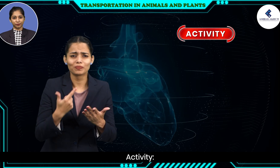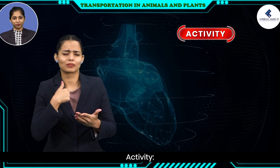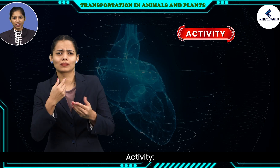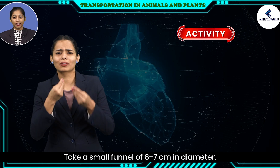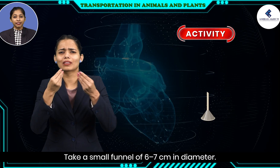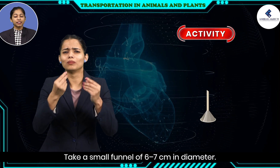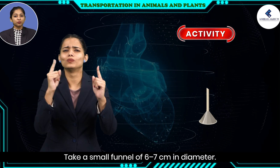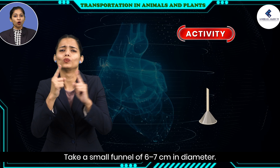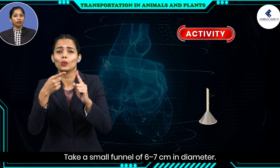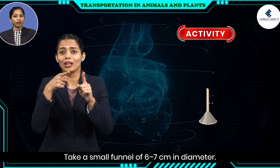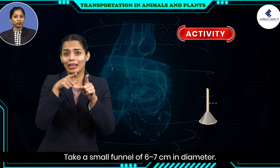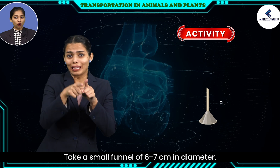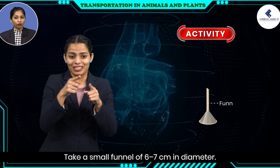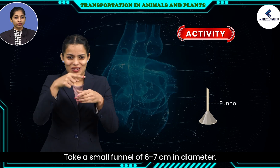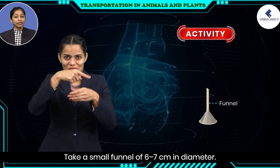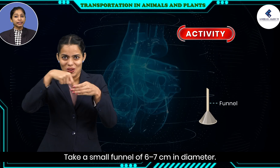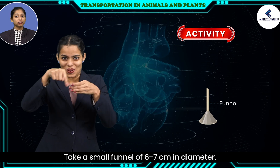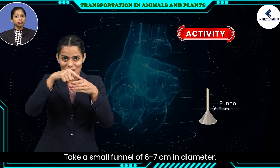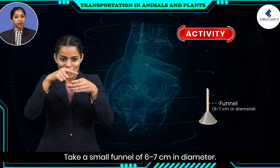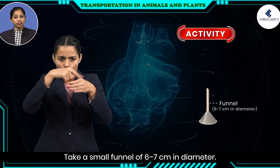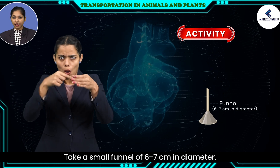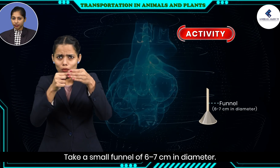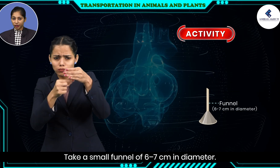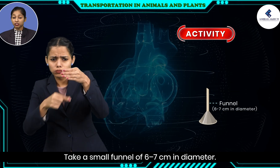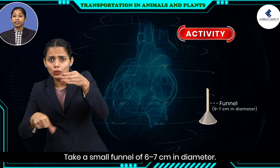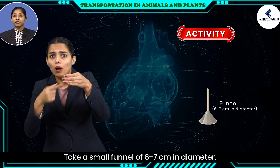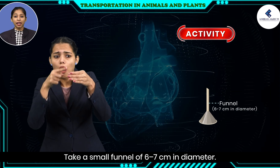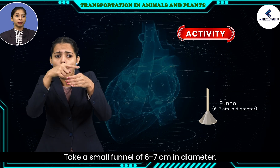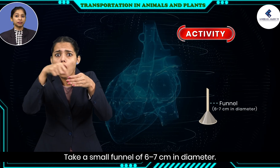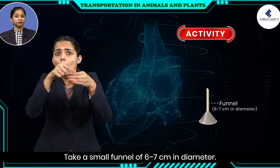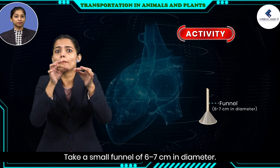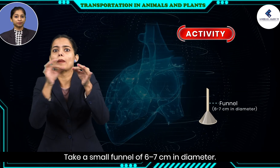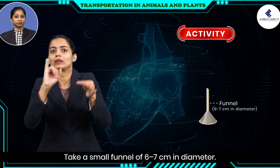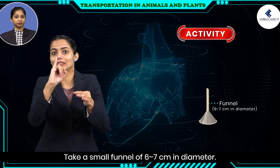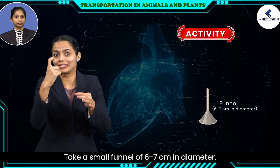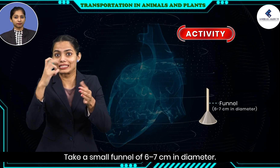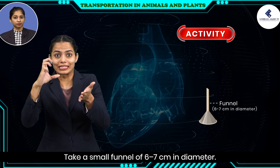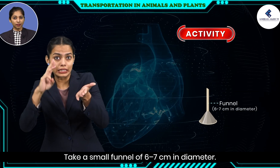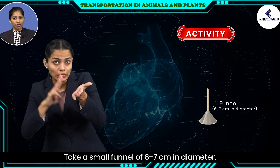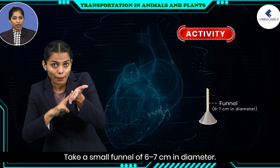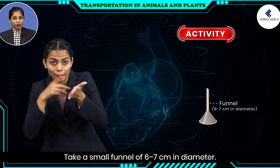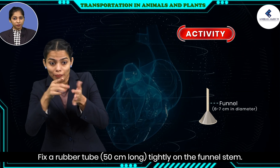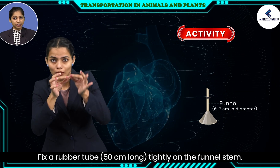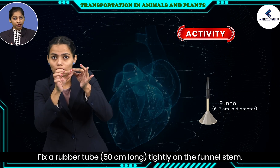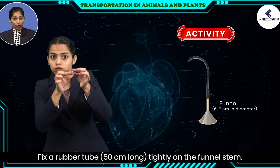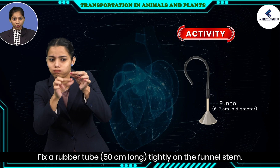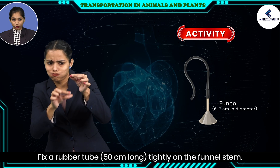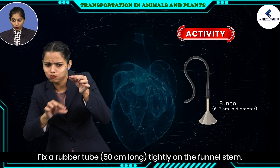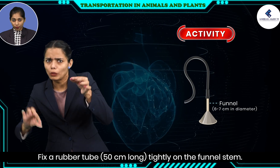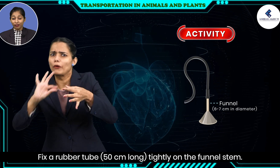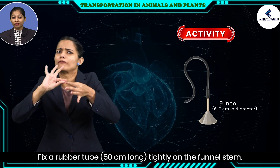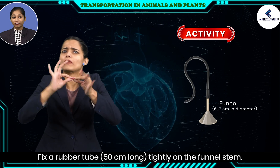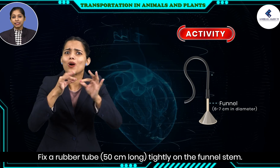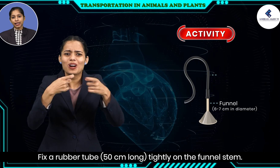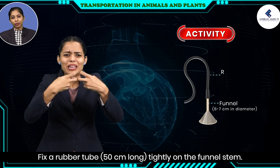Activity: take a small funnel of 6 to 7 centimeters in a diameter. Fix a rubber